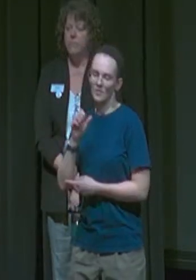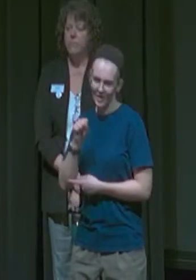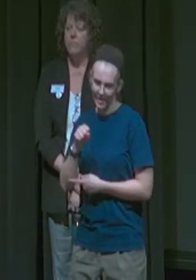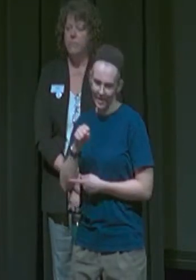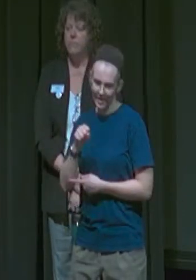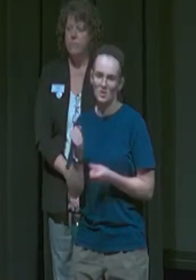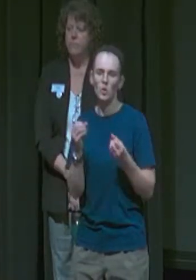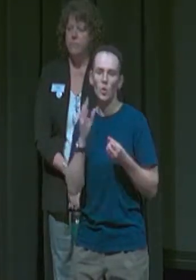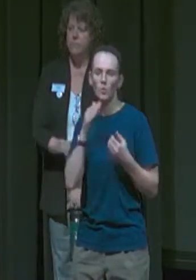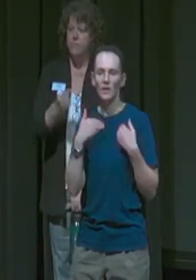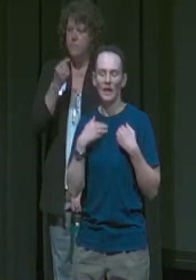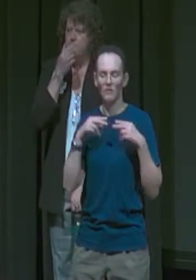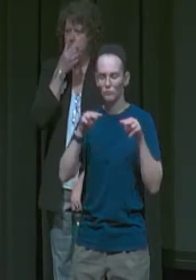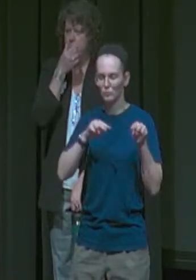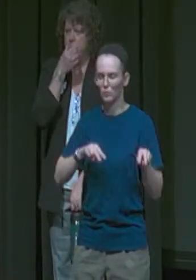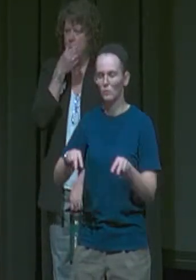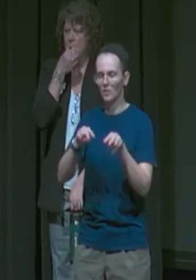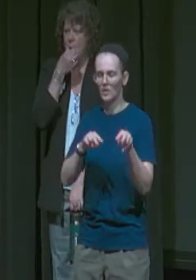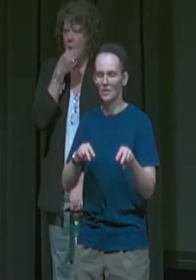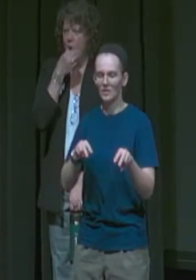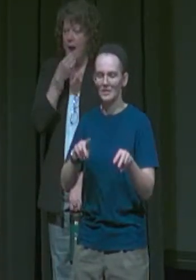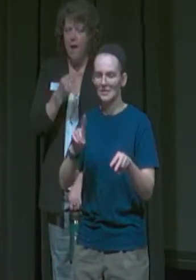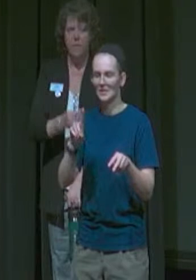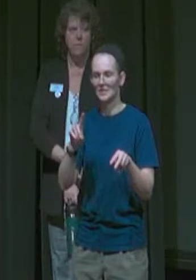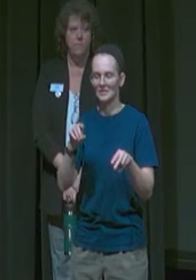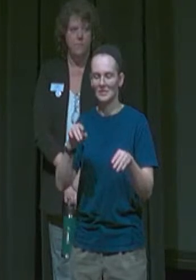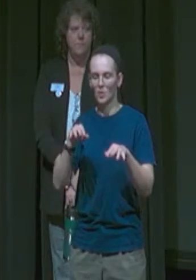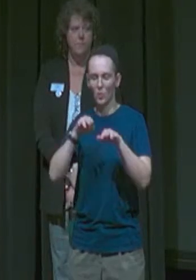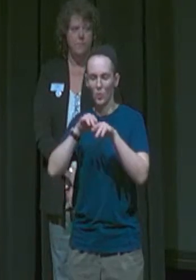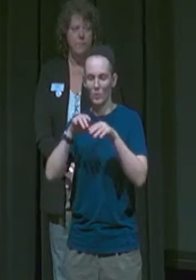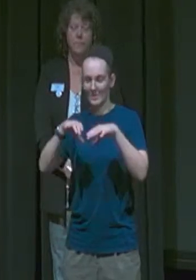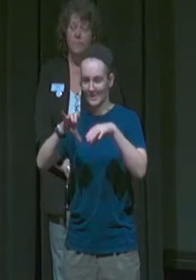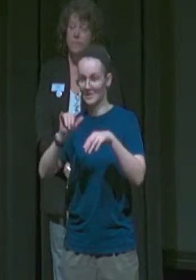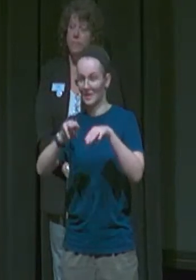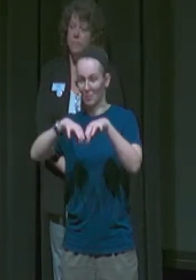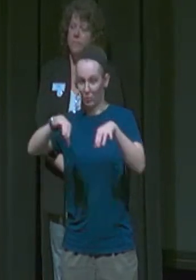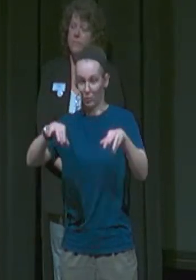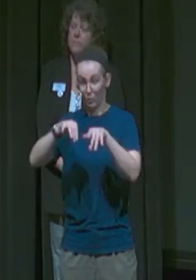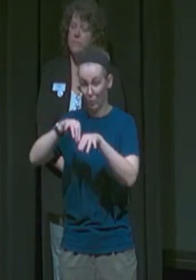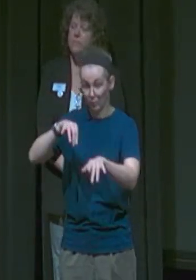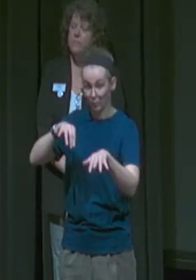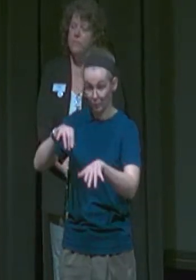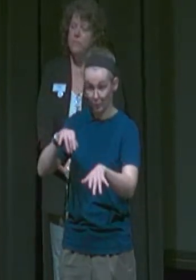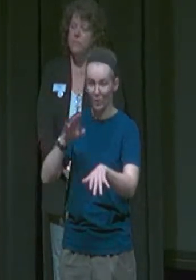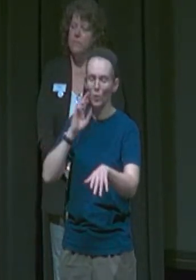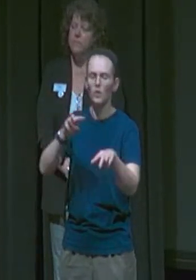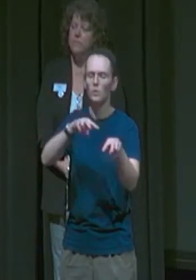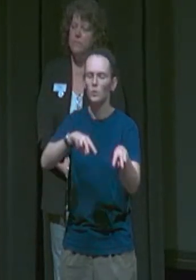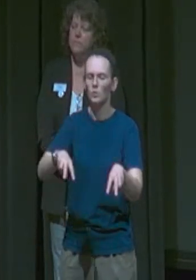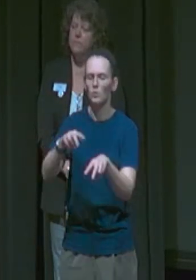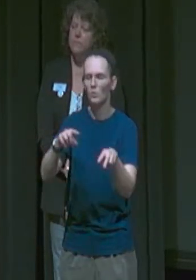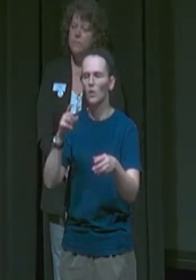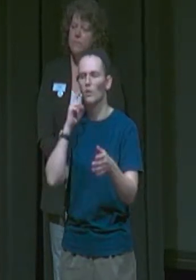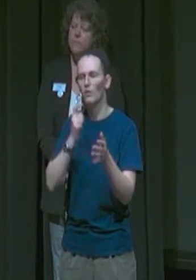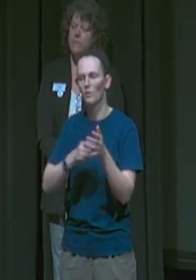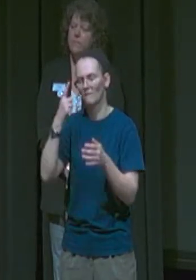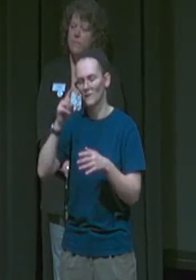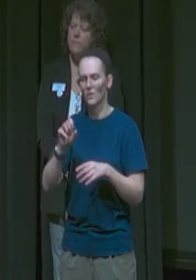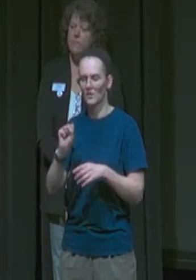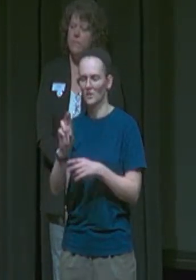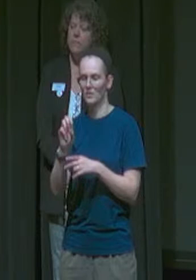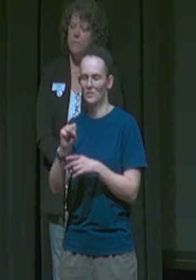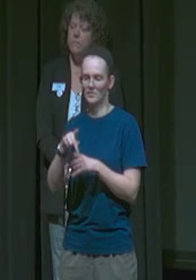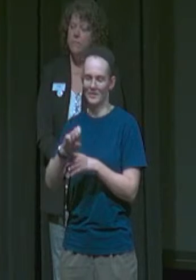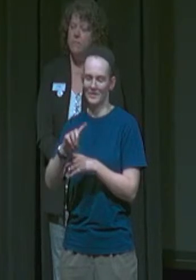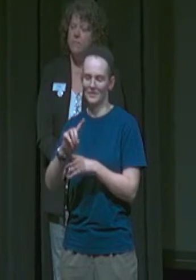be monitoring downstream of the dam itself, just monitoring for suspended solids, and as